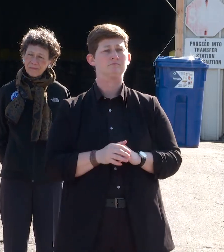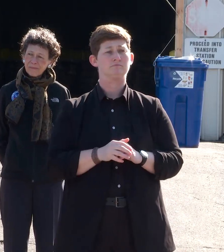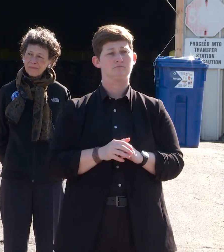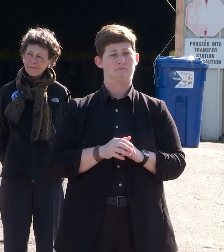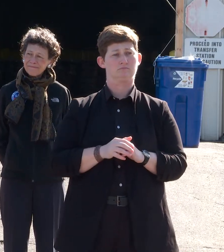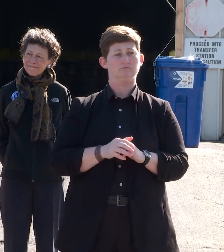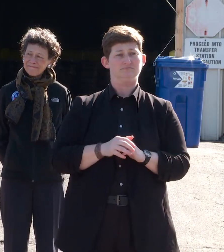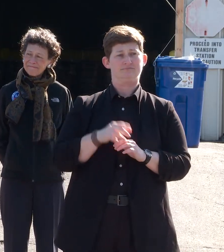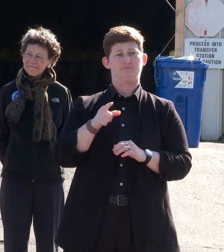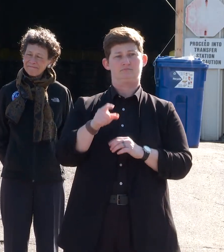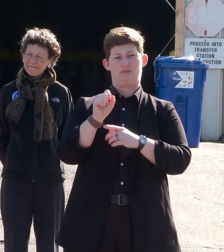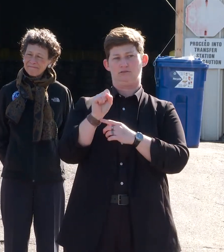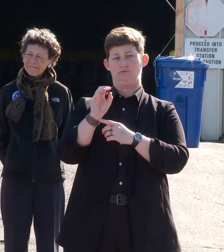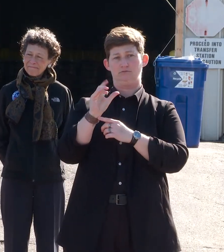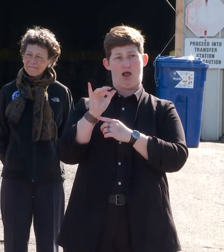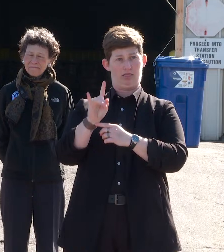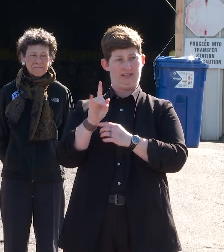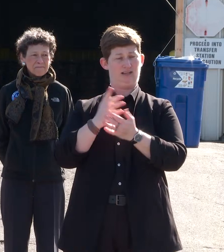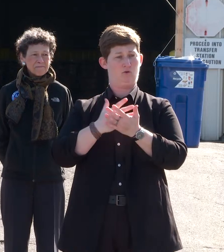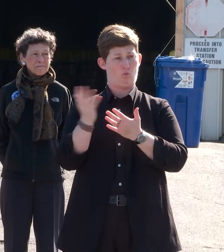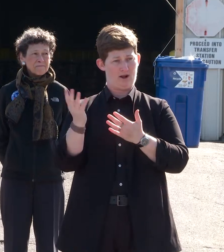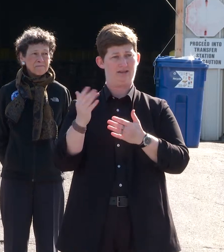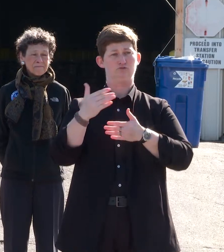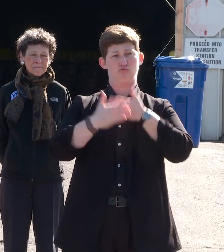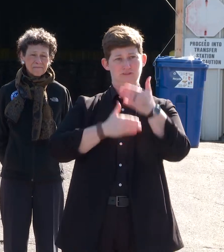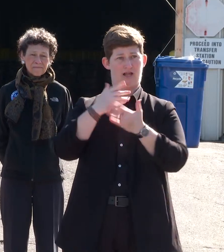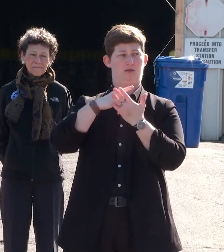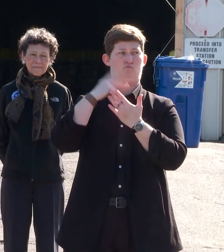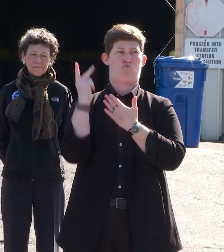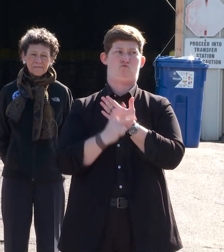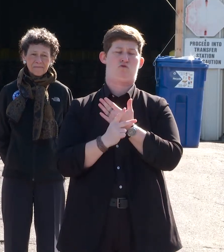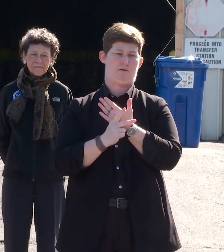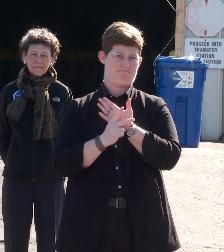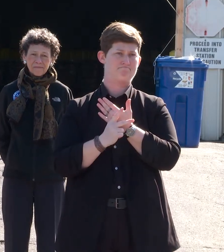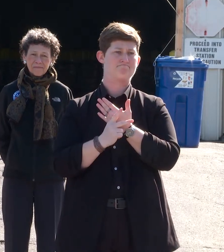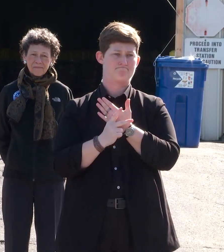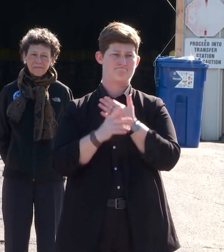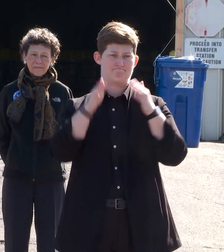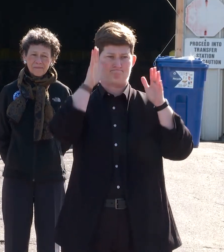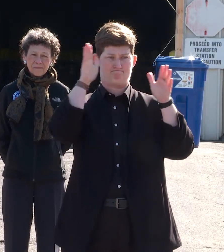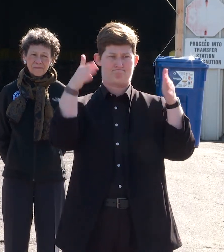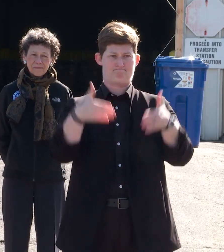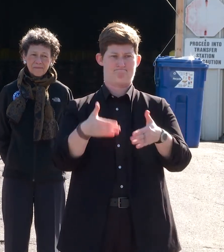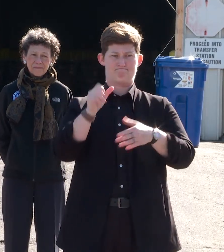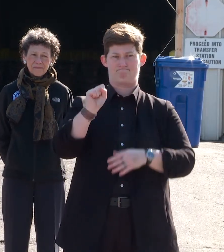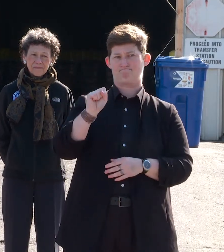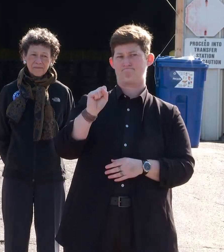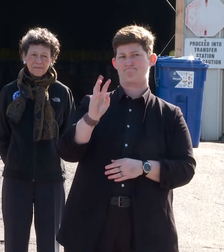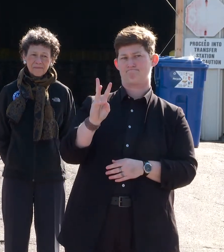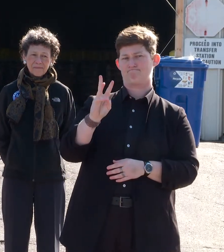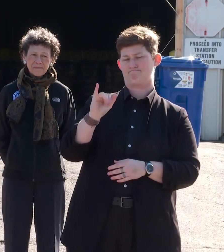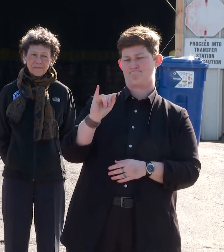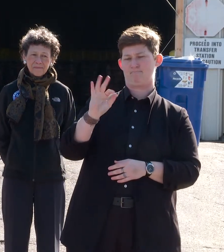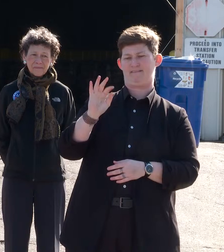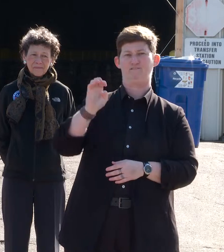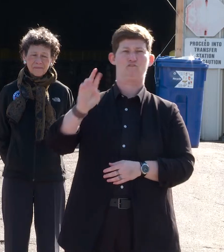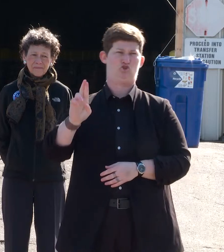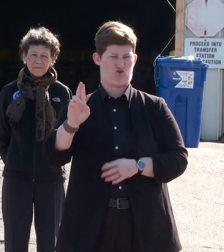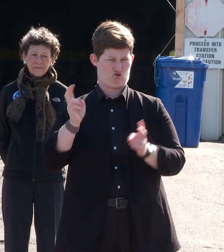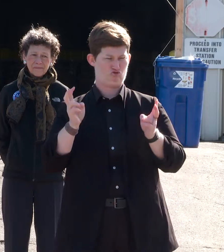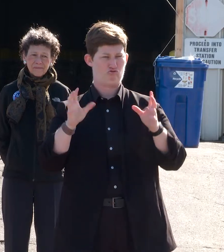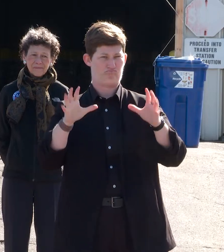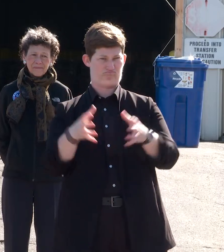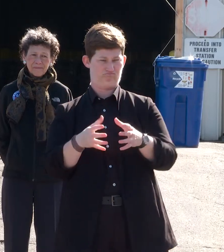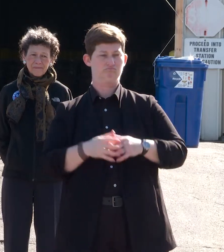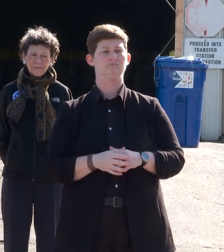Infrastructure for Recycling Program, otherwise known as SWIFR. This is the largest grant program that we've ever